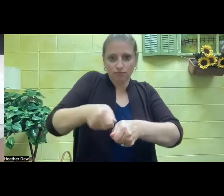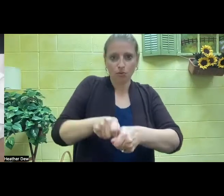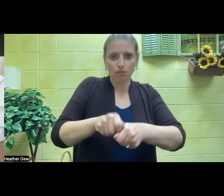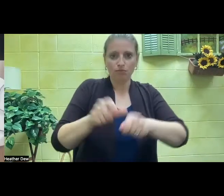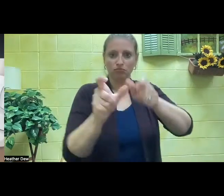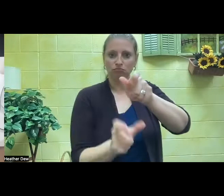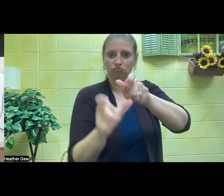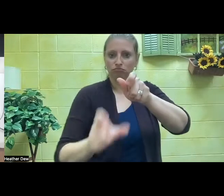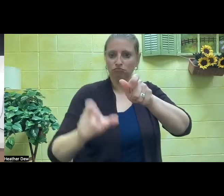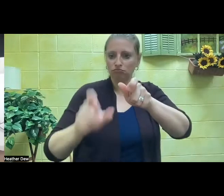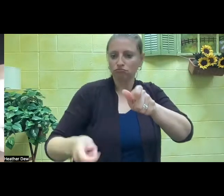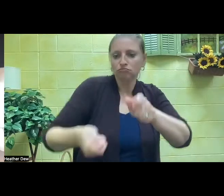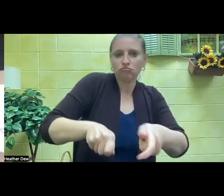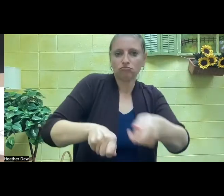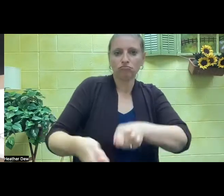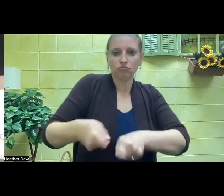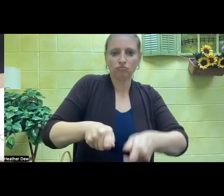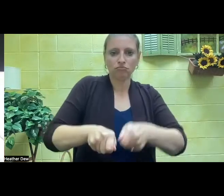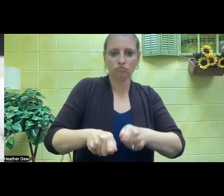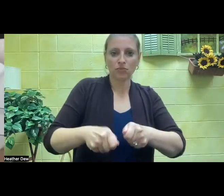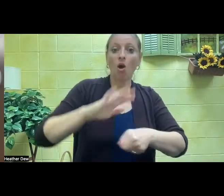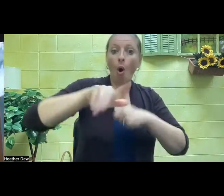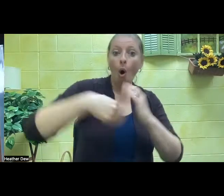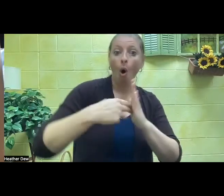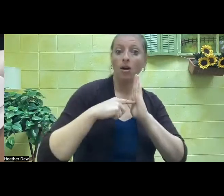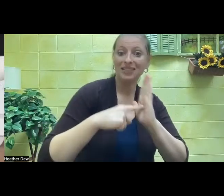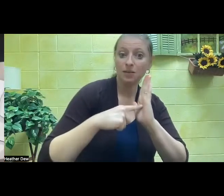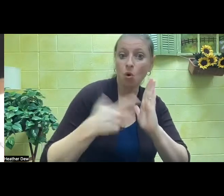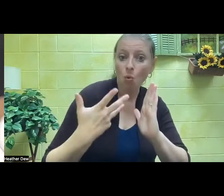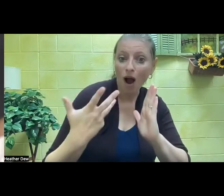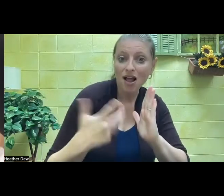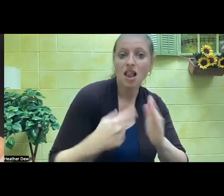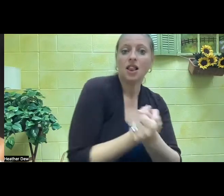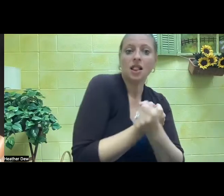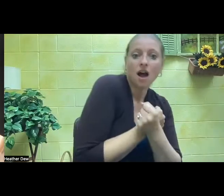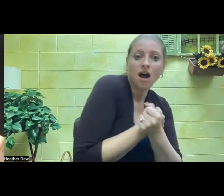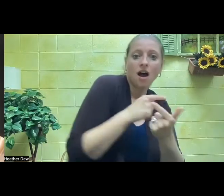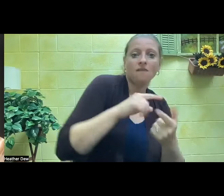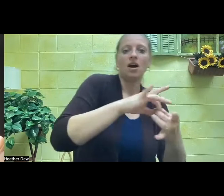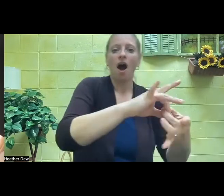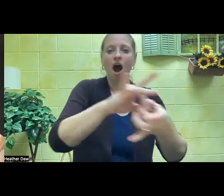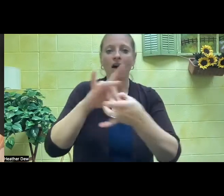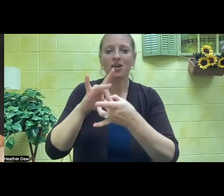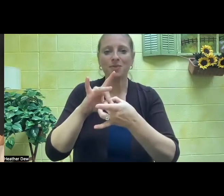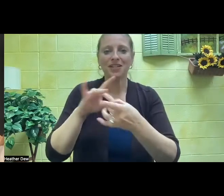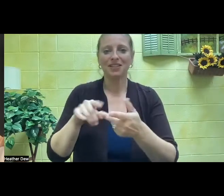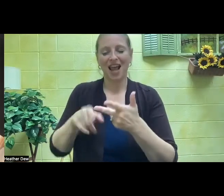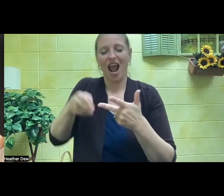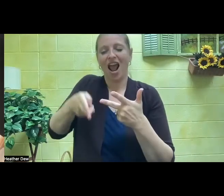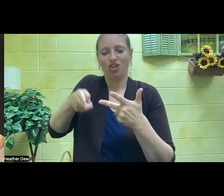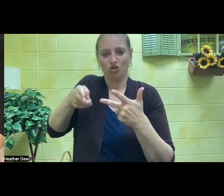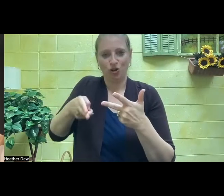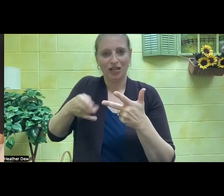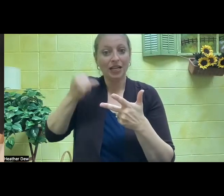of love, harmony, and history. "When you braid them, you join